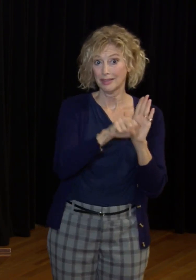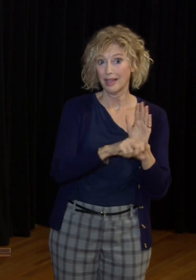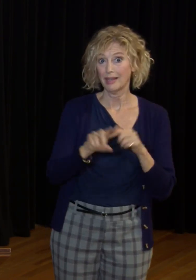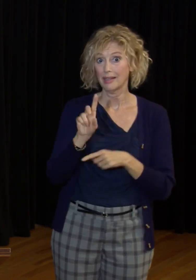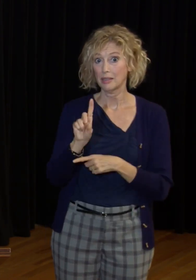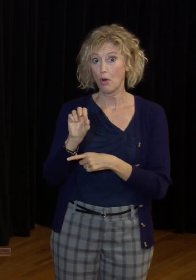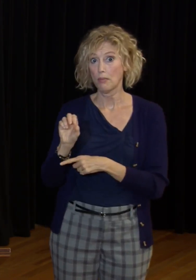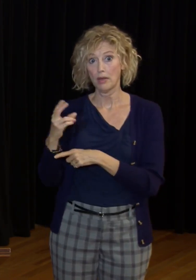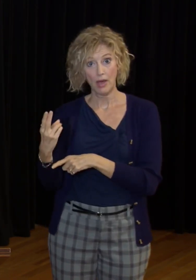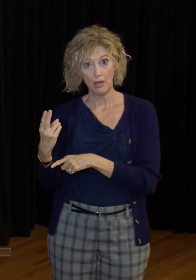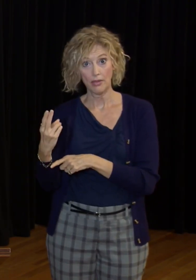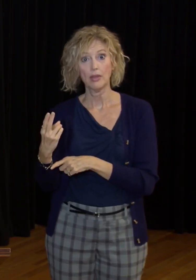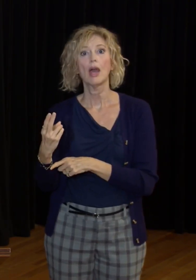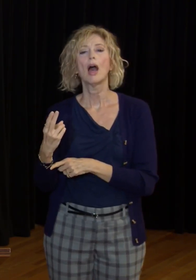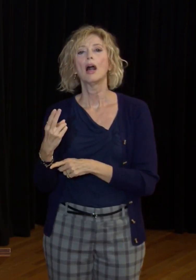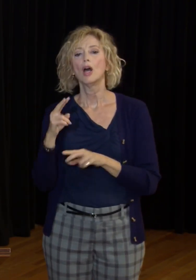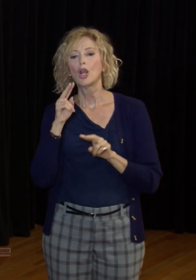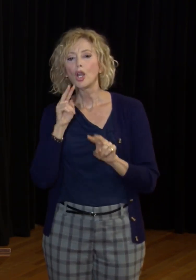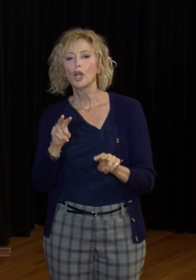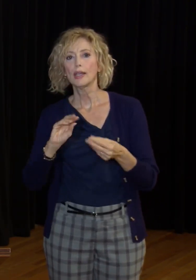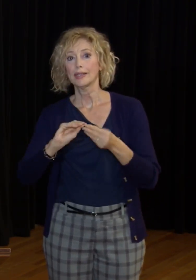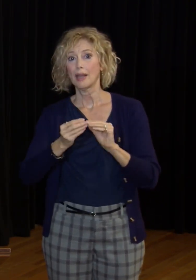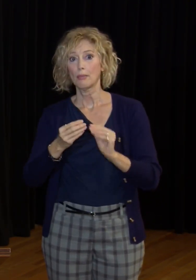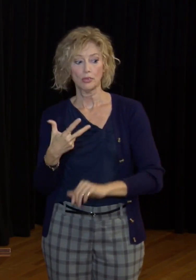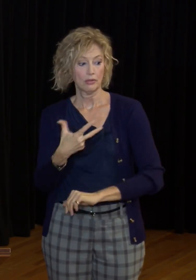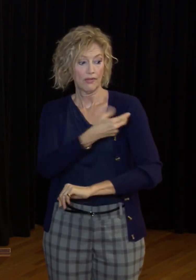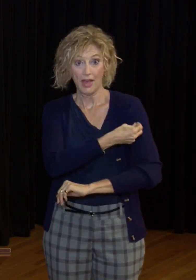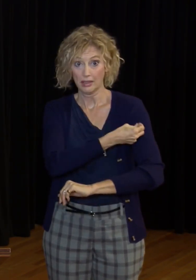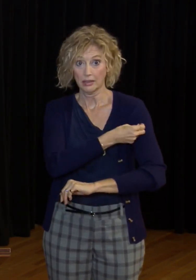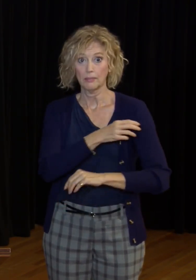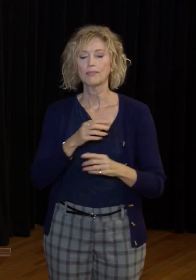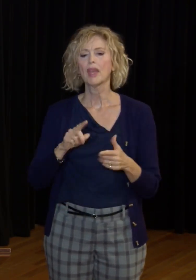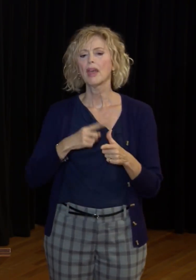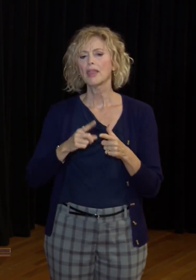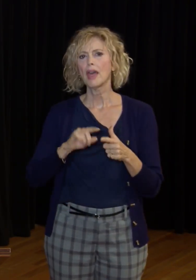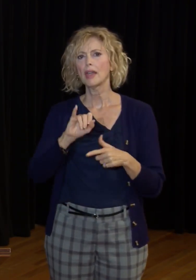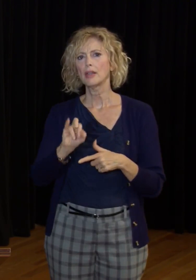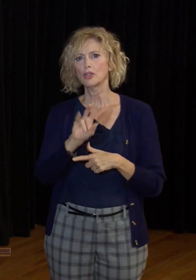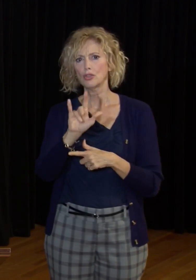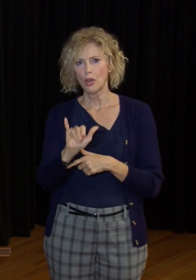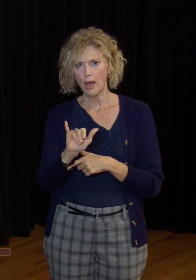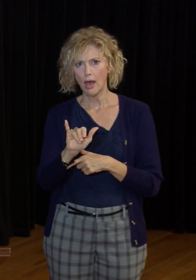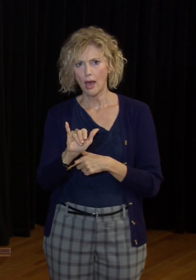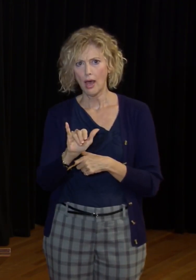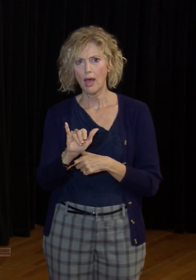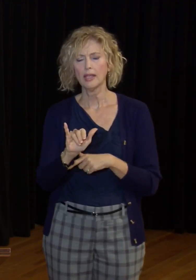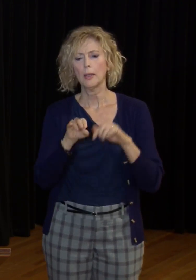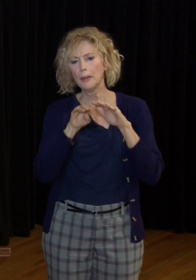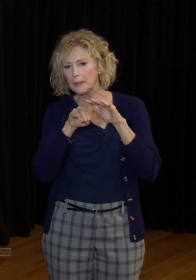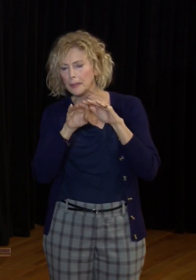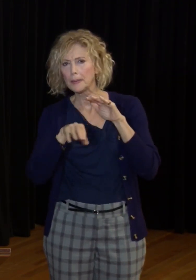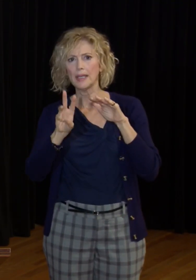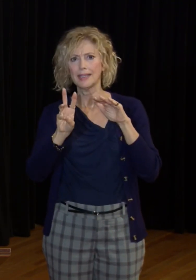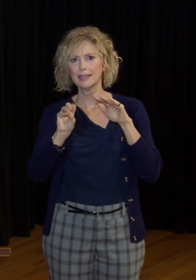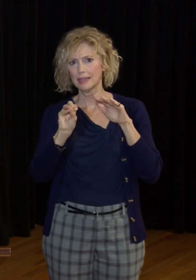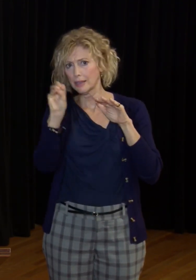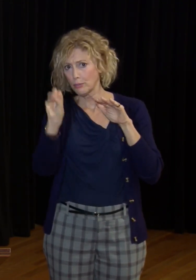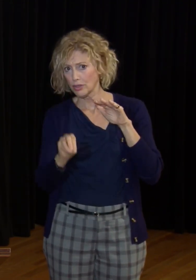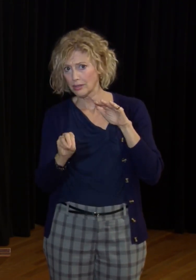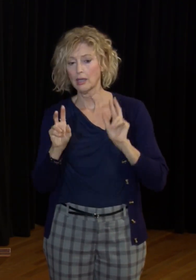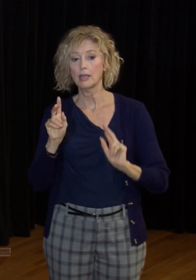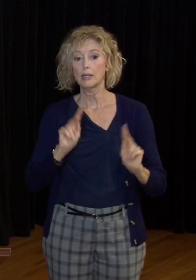Health, to really looking at vaccination levels. And at that point, going into the month of July, we were just a shade under 60%